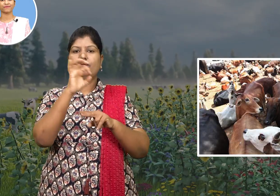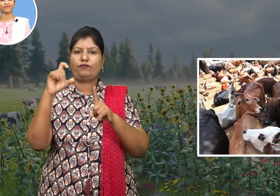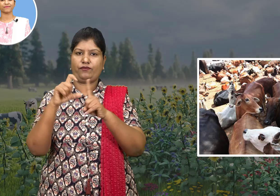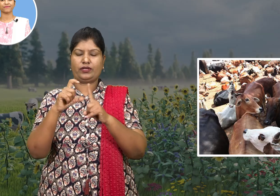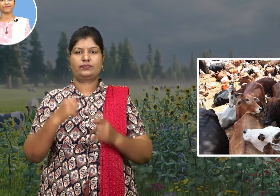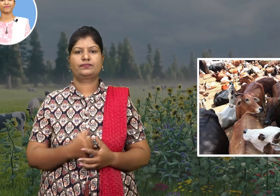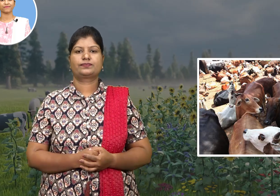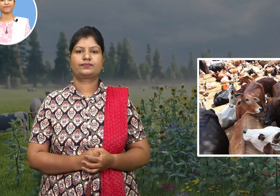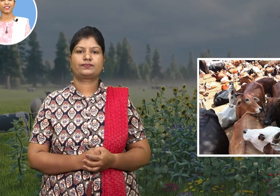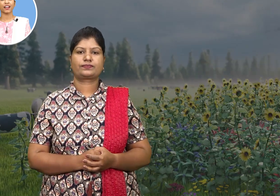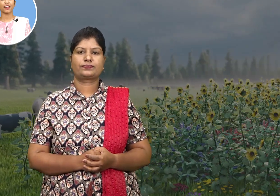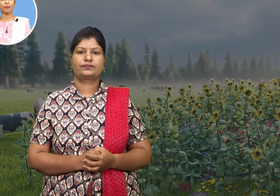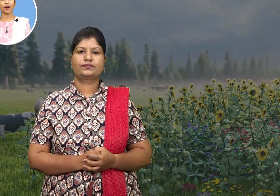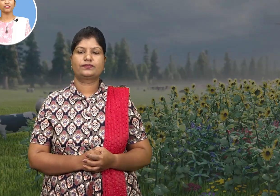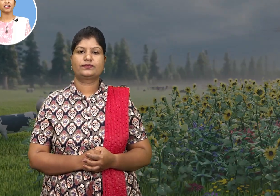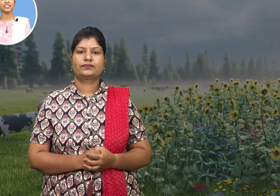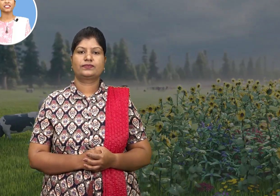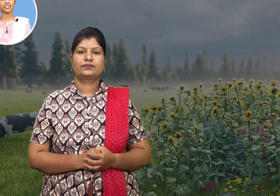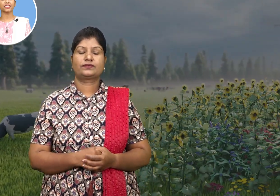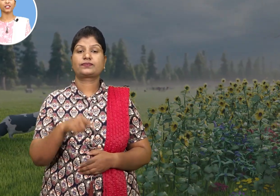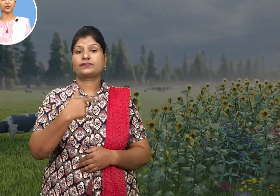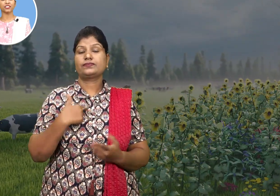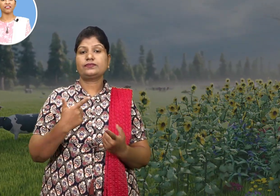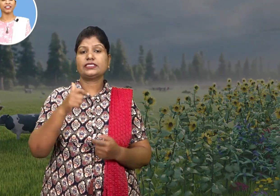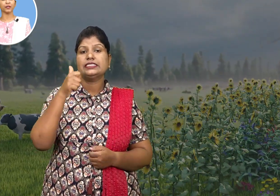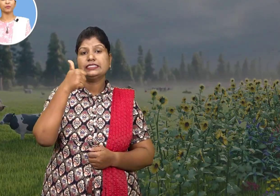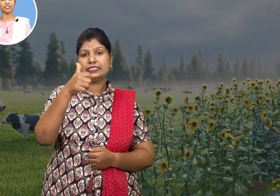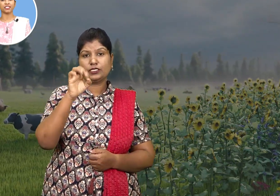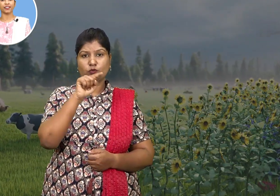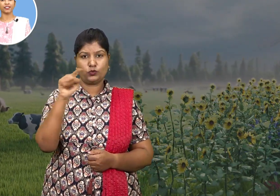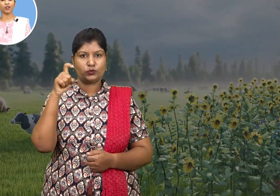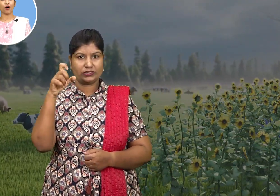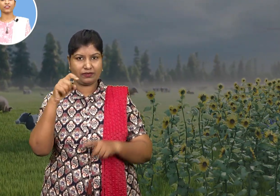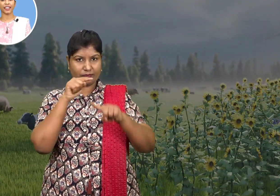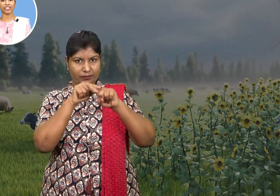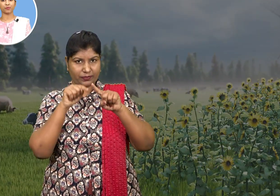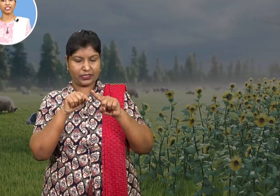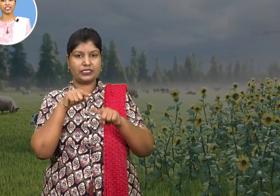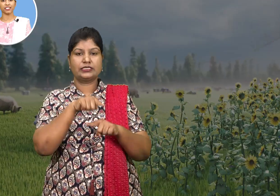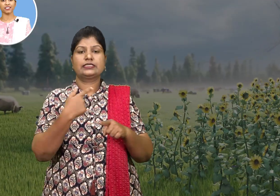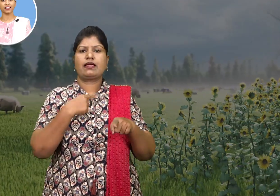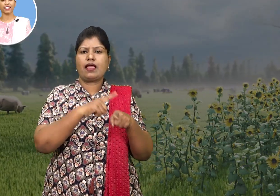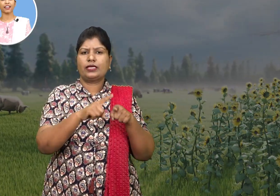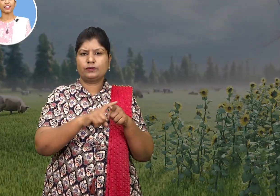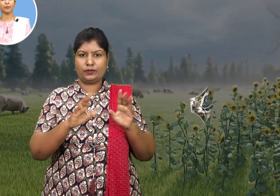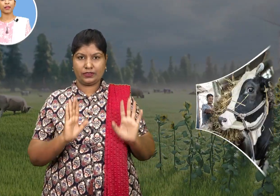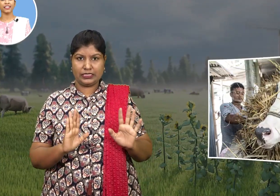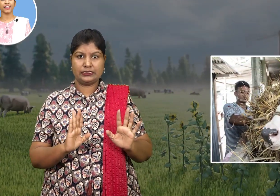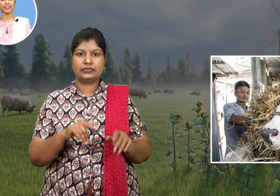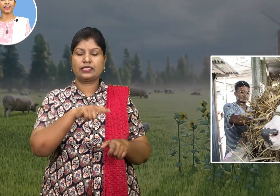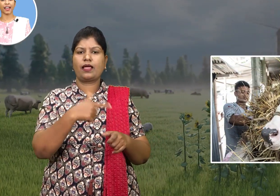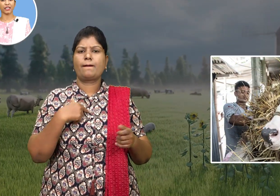About 60 to 70% of the expenses